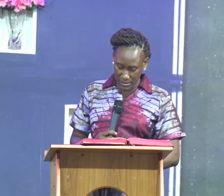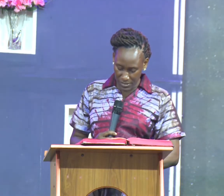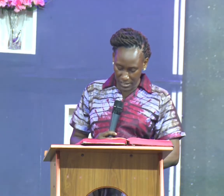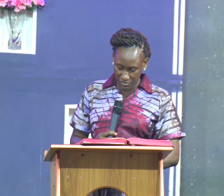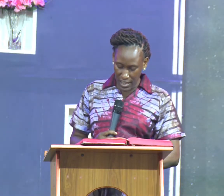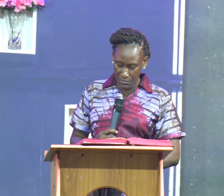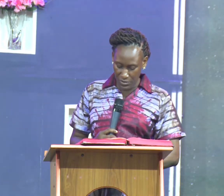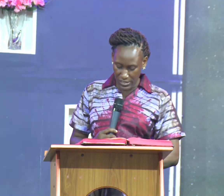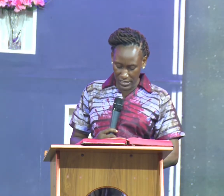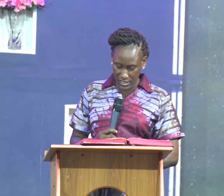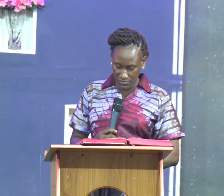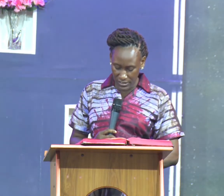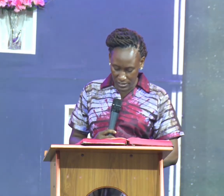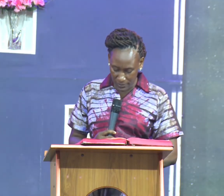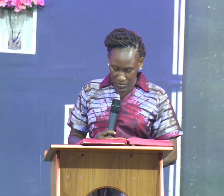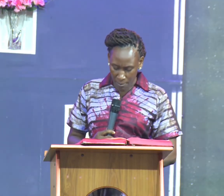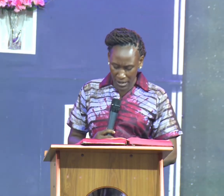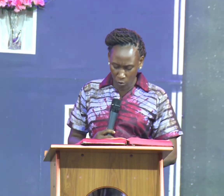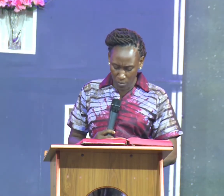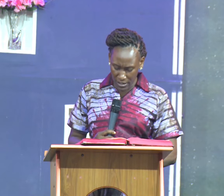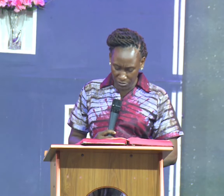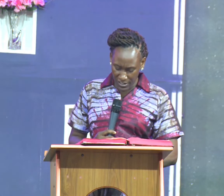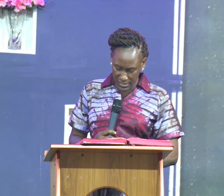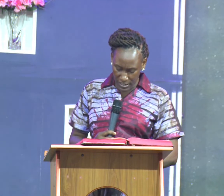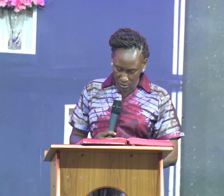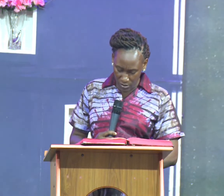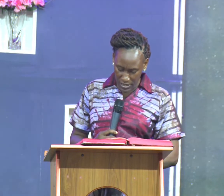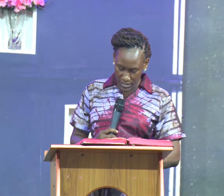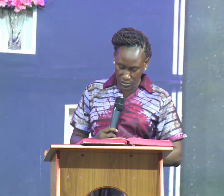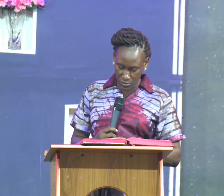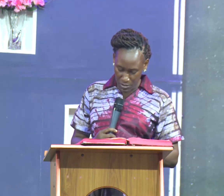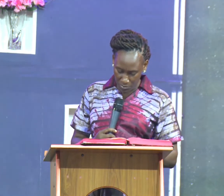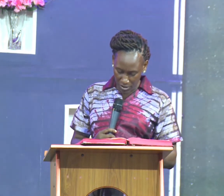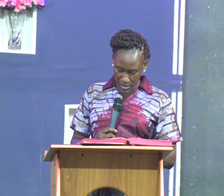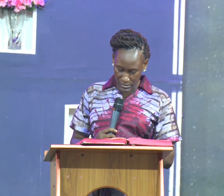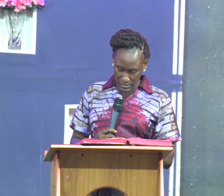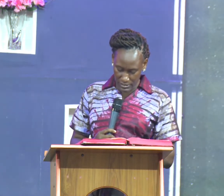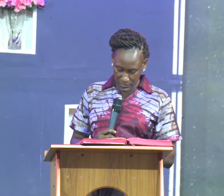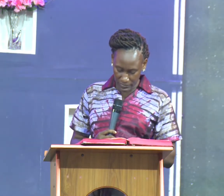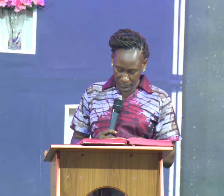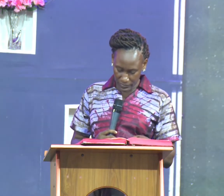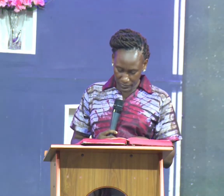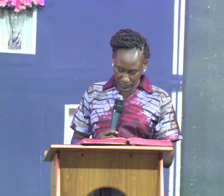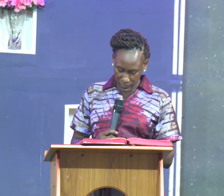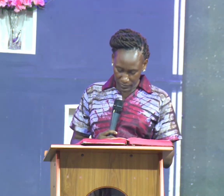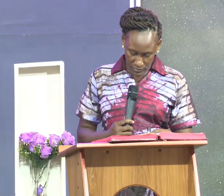is deceptive and beauty is fleeting, but a woman who fears the Lord is to be praised.